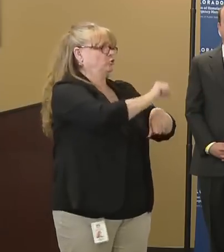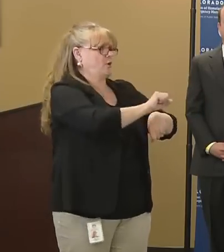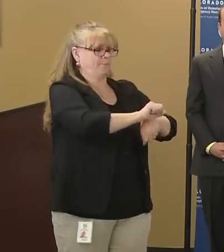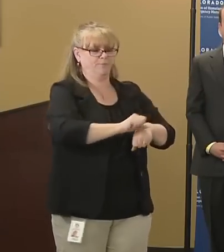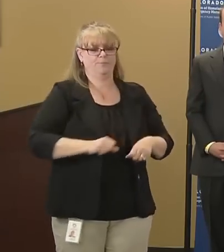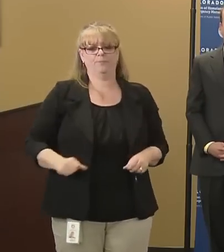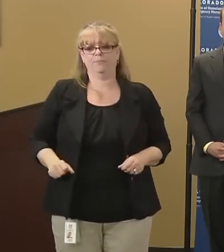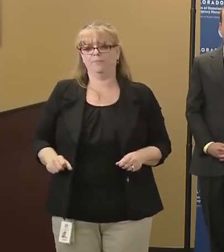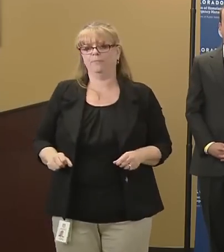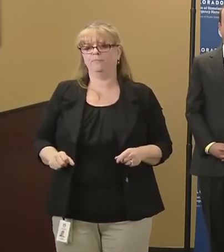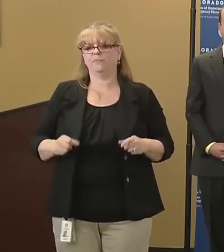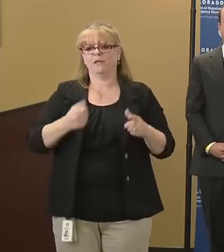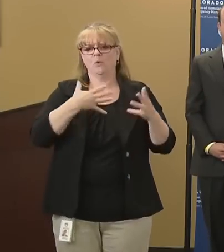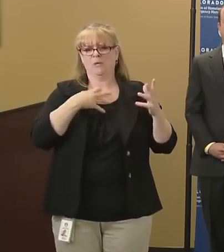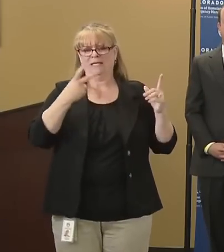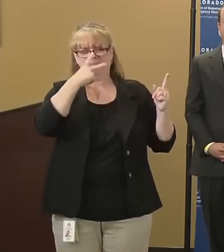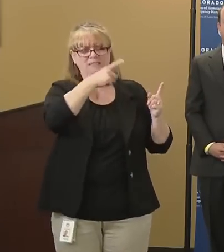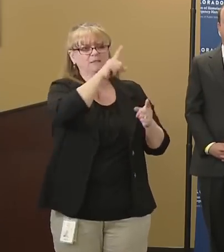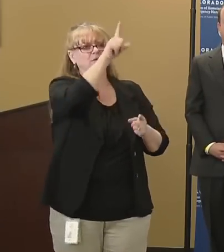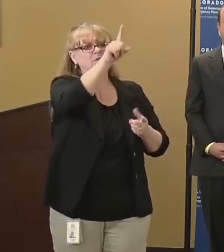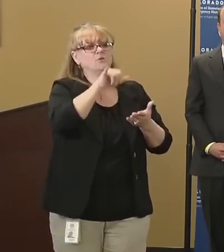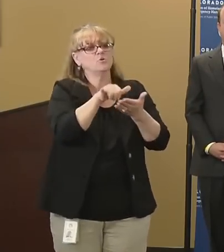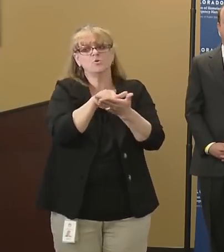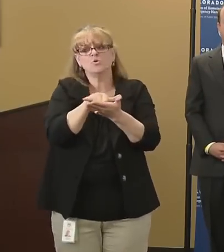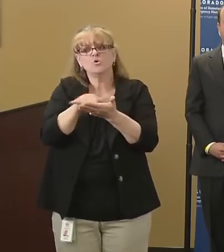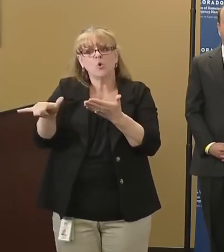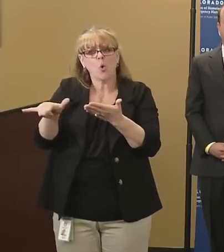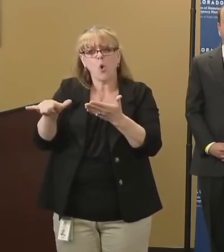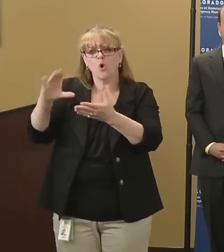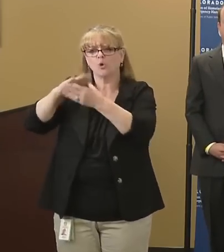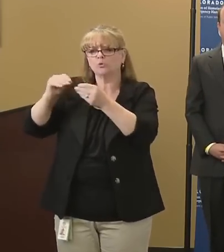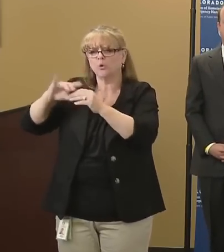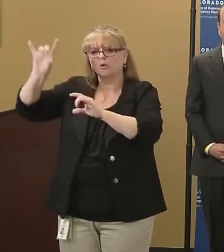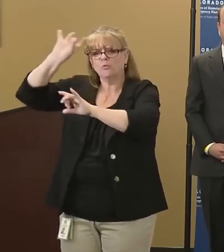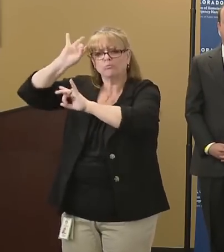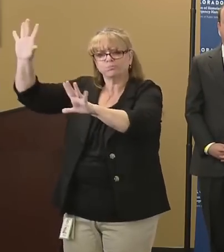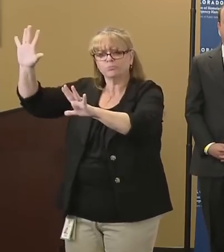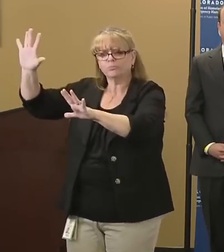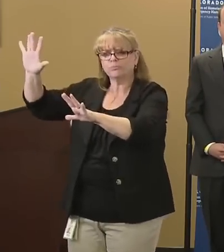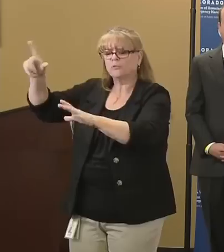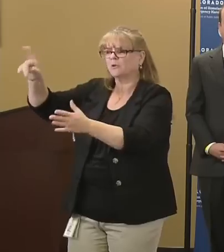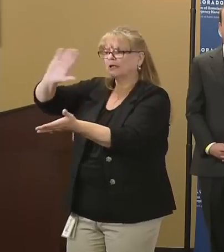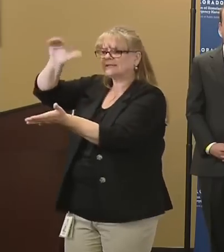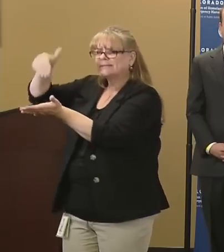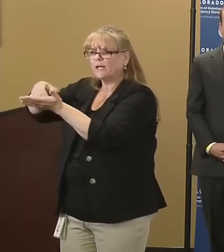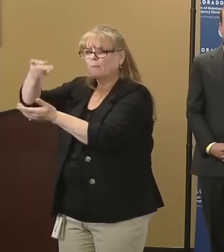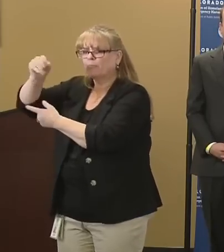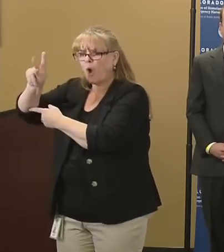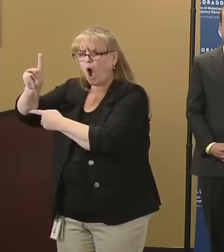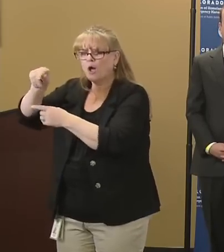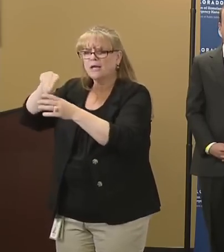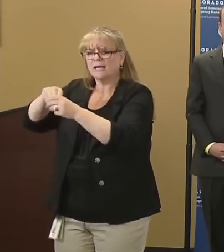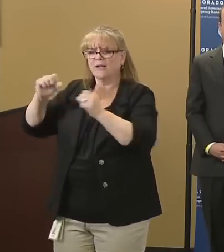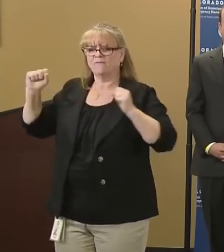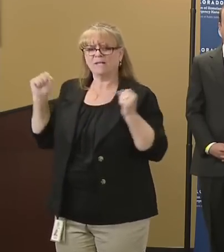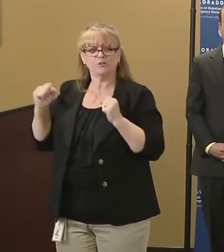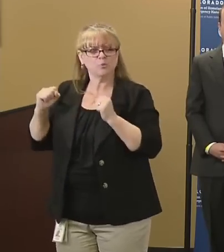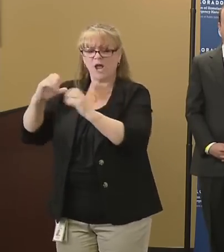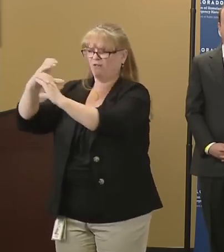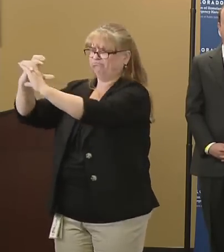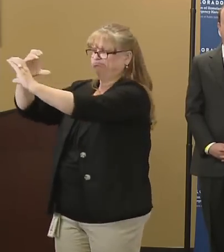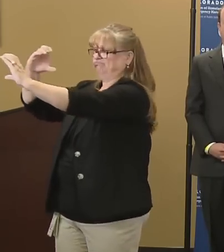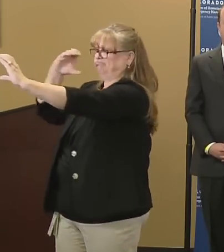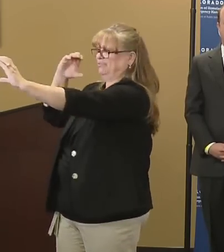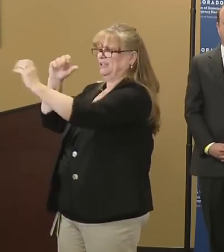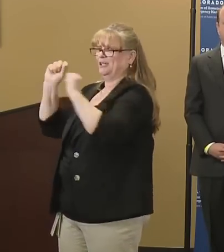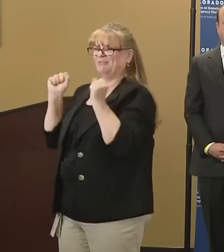New York State and what's going on in Central Park and the refrigerated trucks and the Javits Center. Are